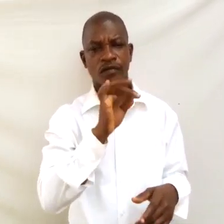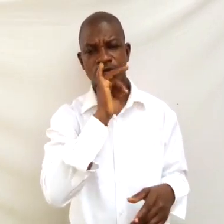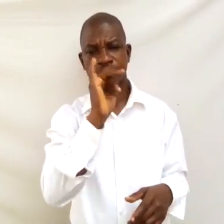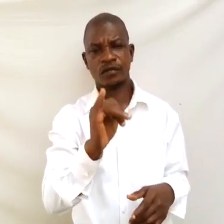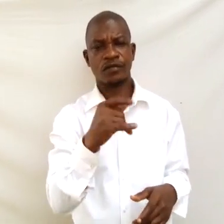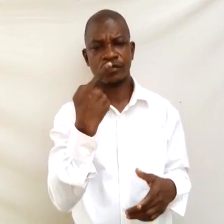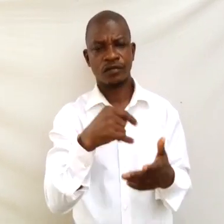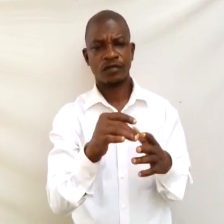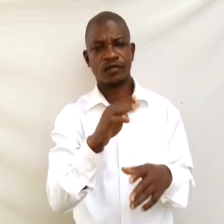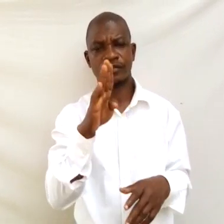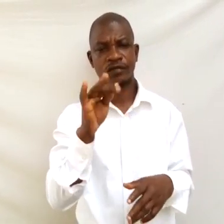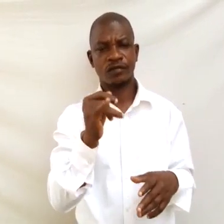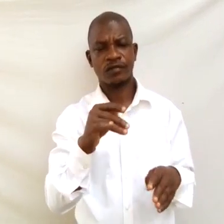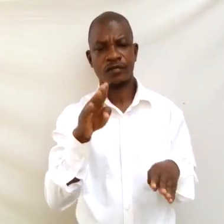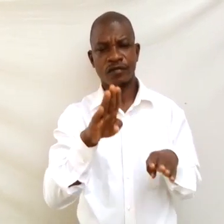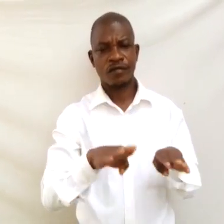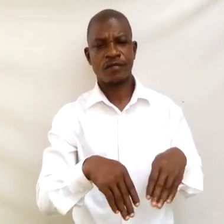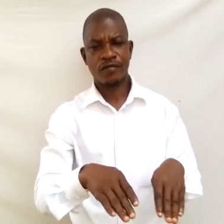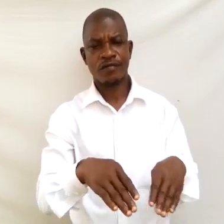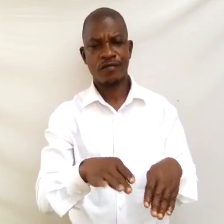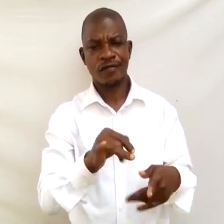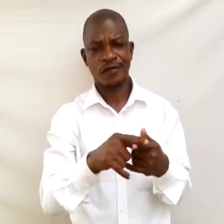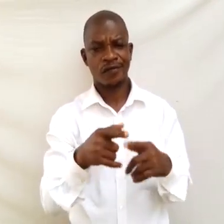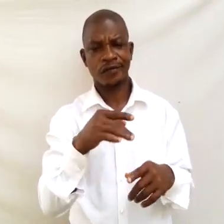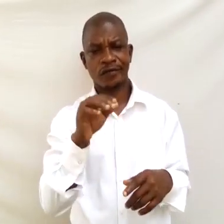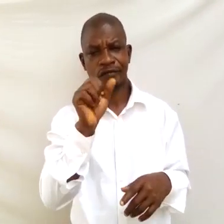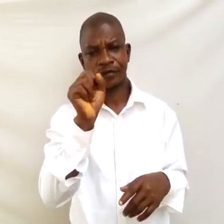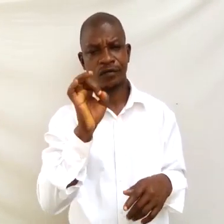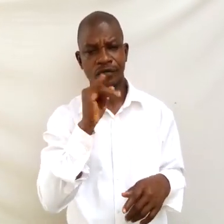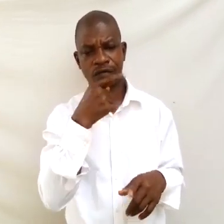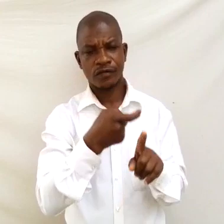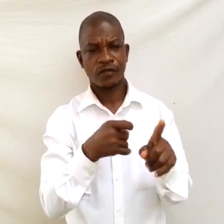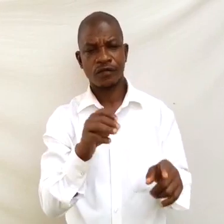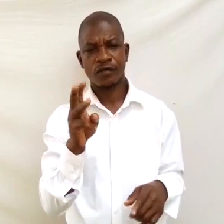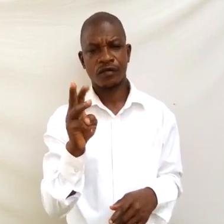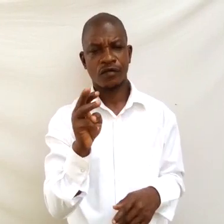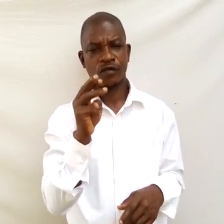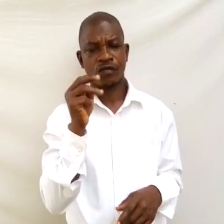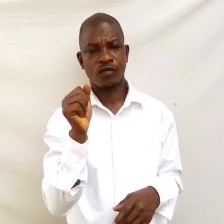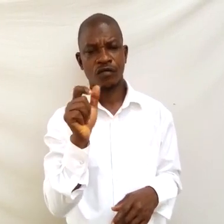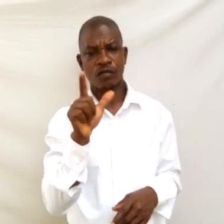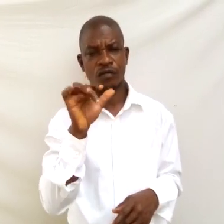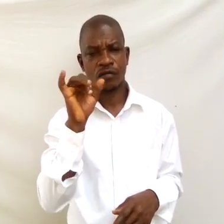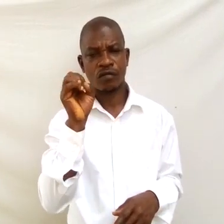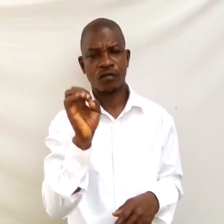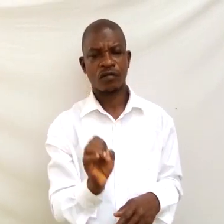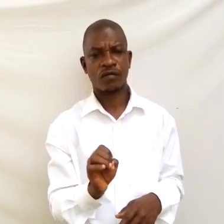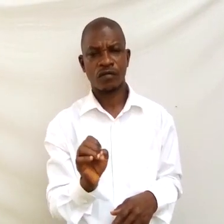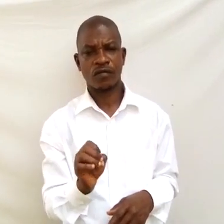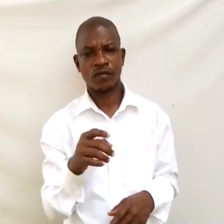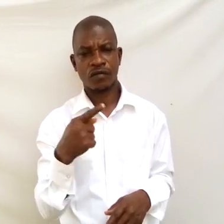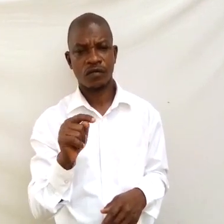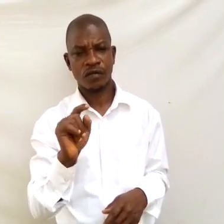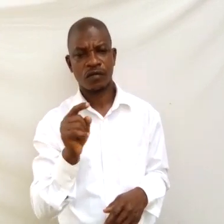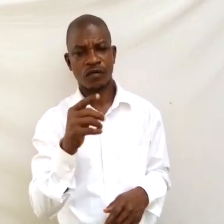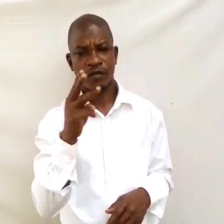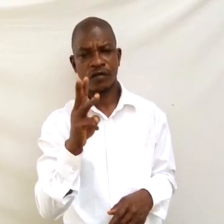is the bearing of Segun from Wale? To do that, the first thing, the reference is now